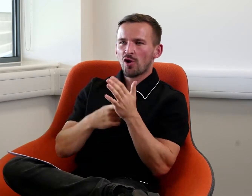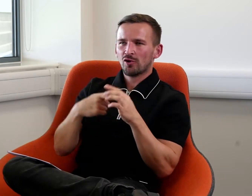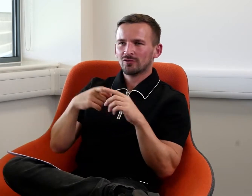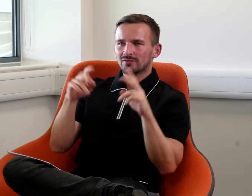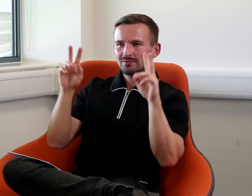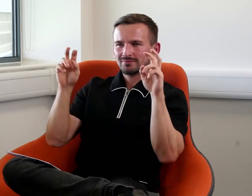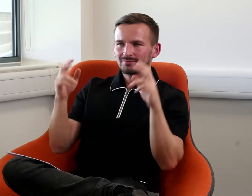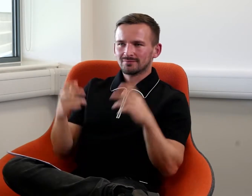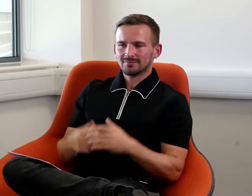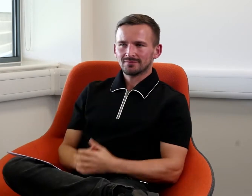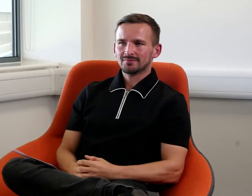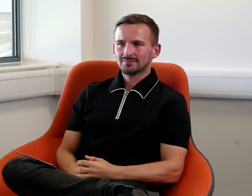moment